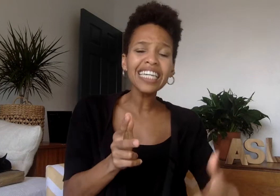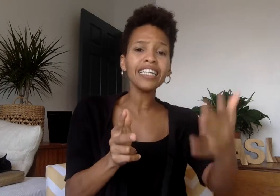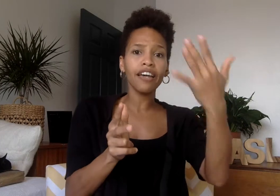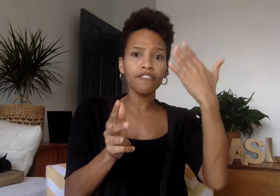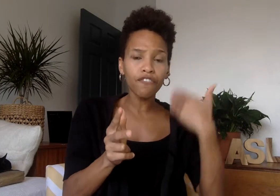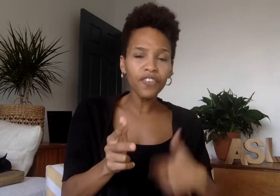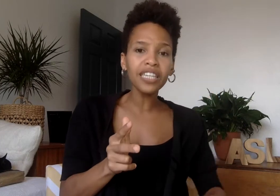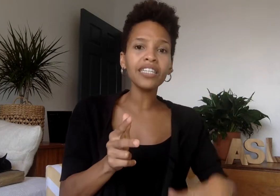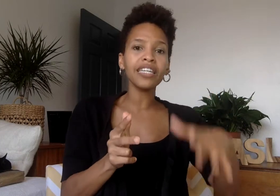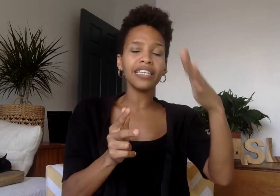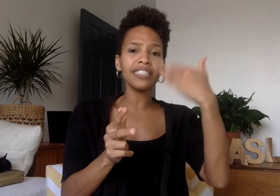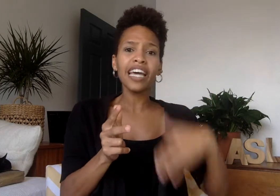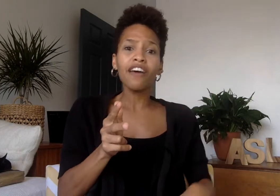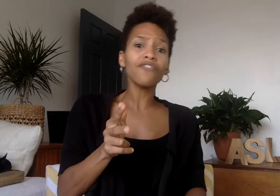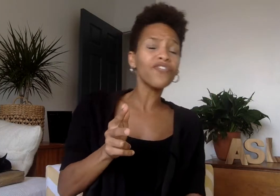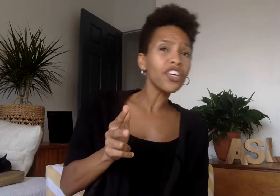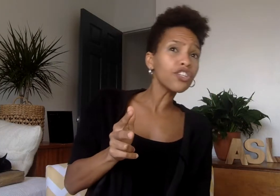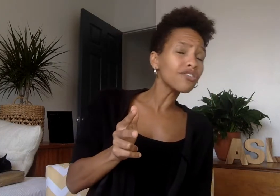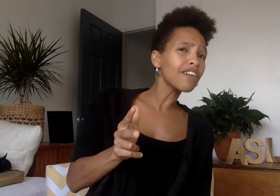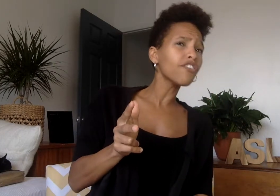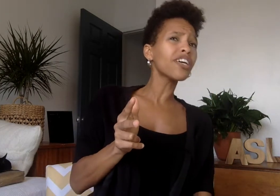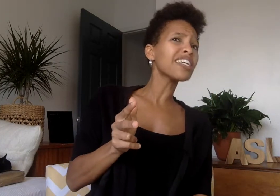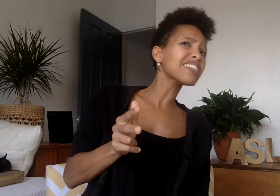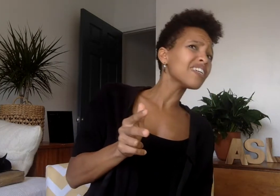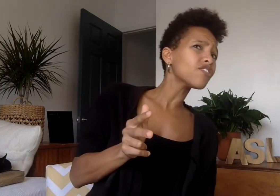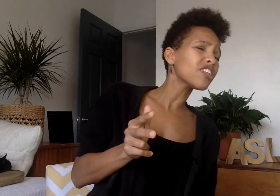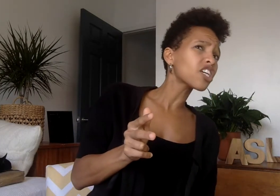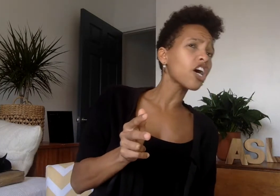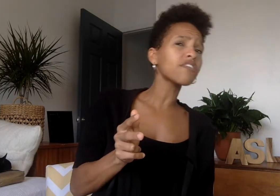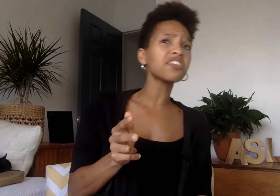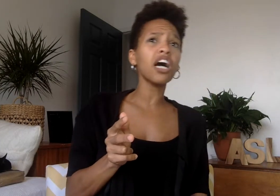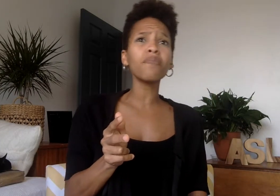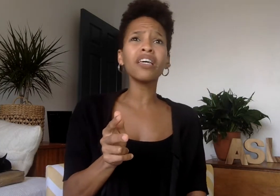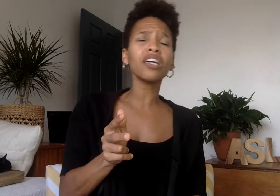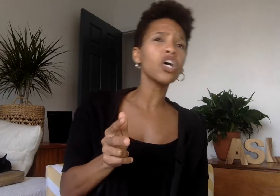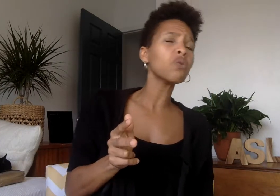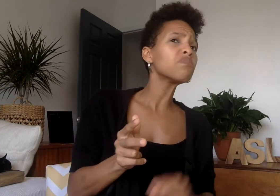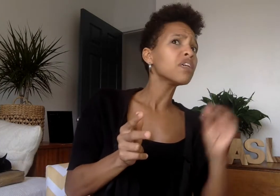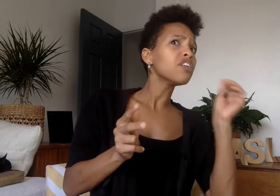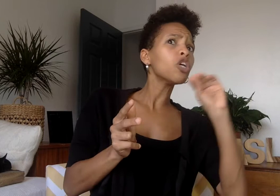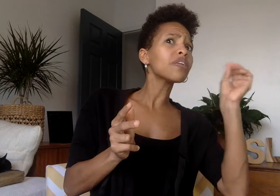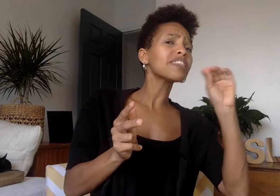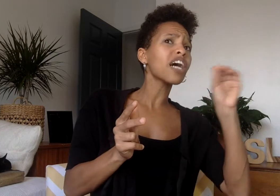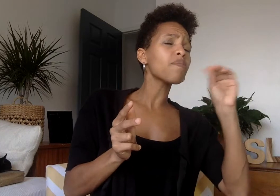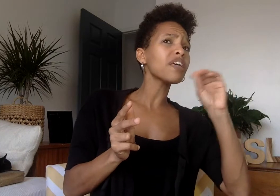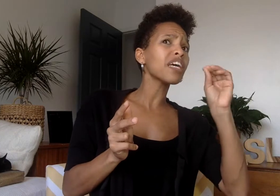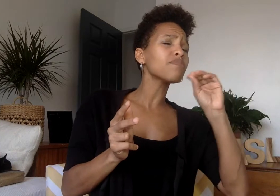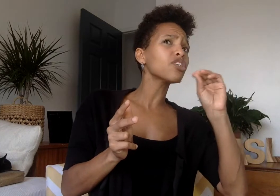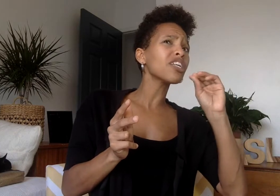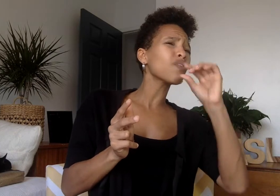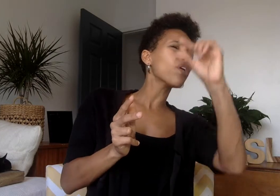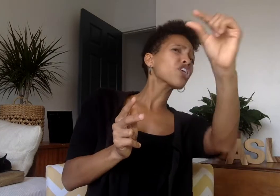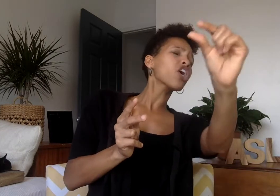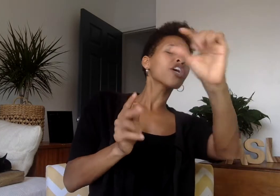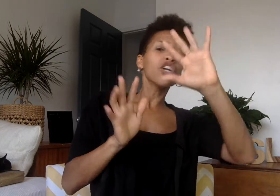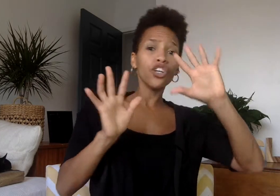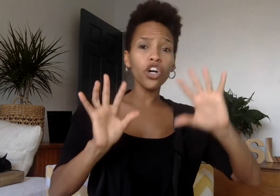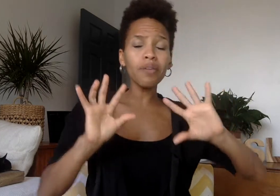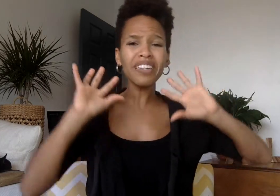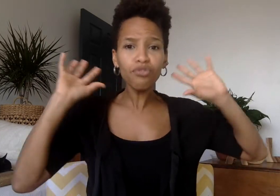it and feel it, and feel yourself looking to see if there's any cars coming. Nope. Nobody's coming. I'm good. One car. You know what I mean?